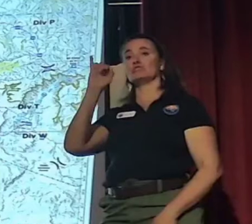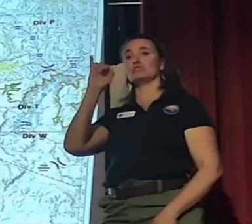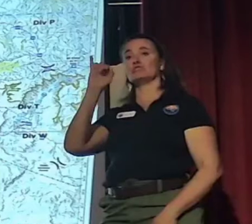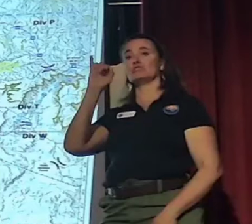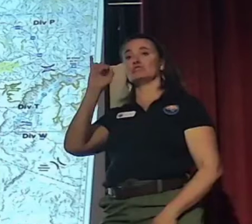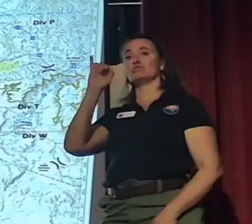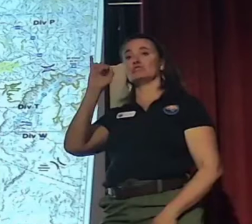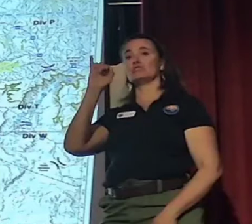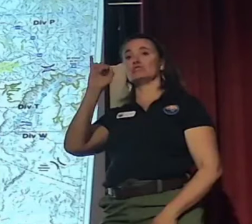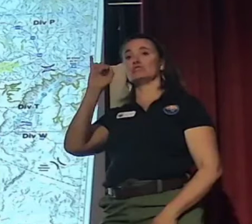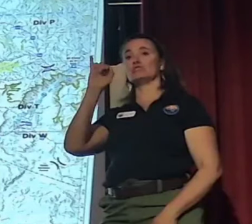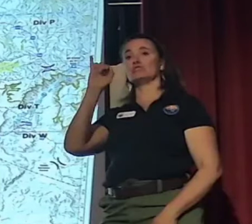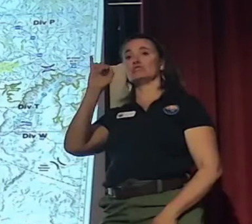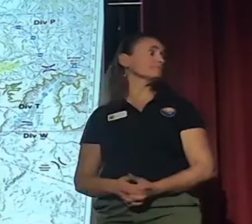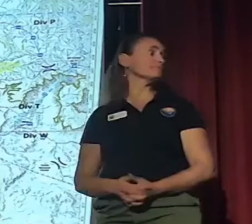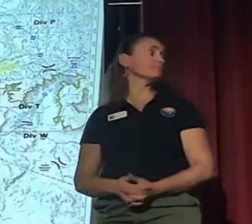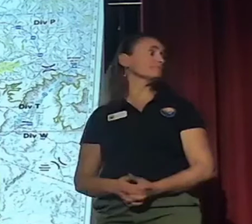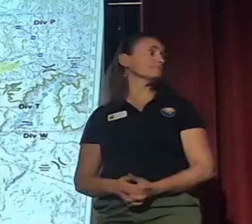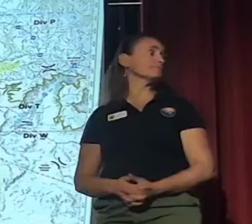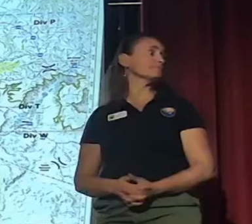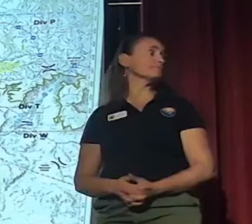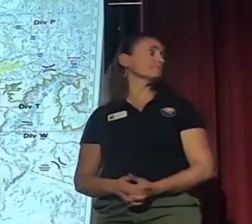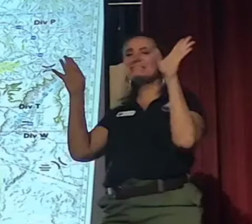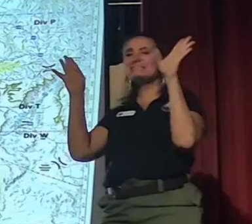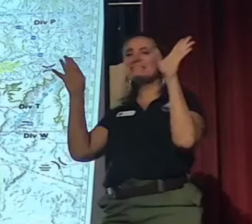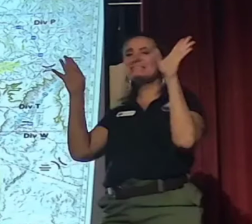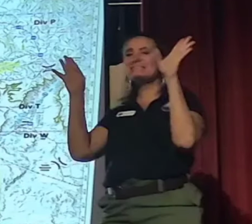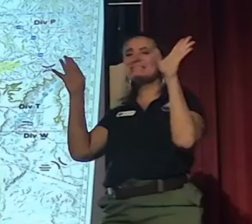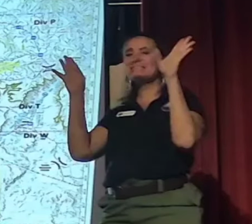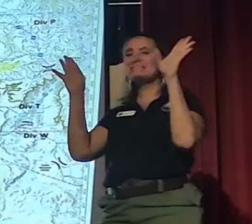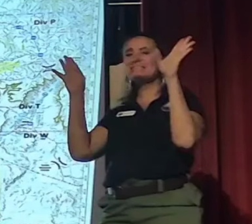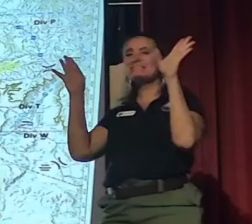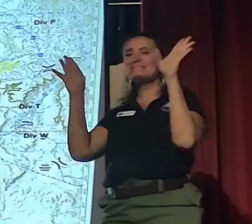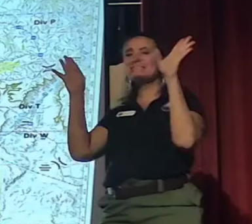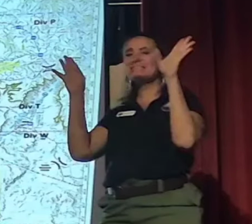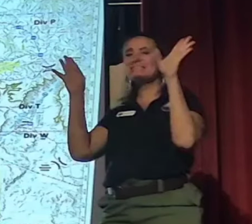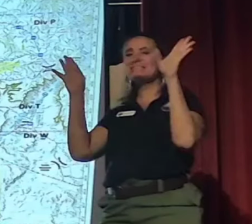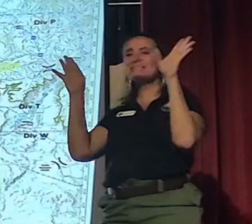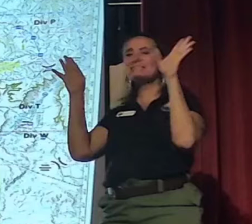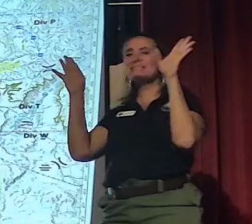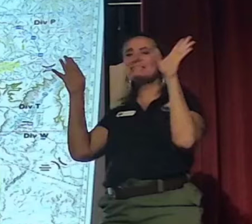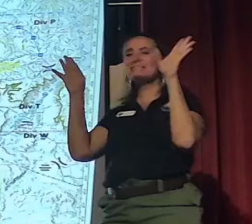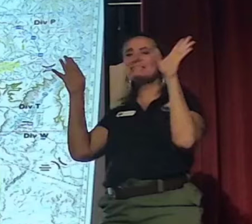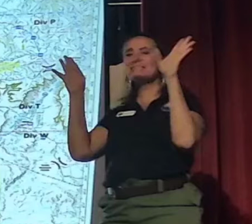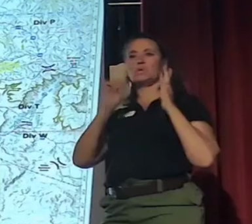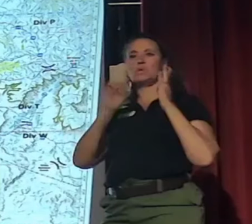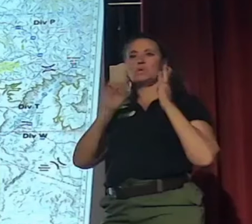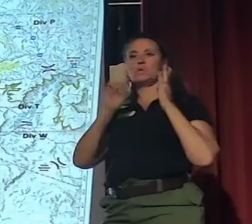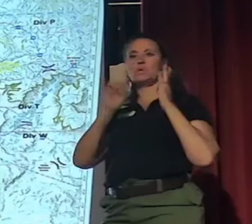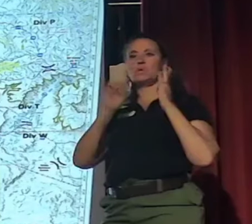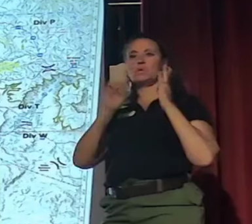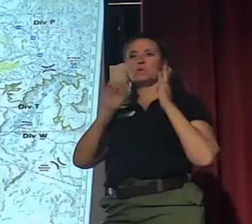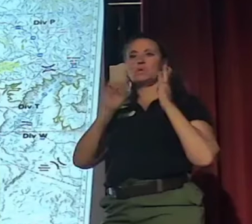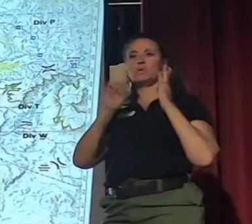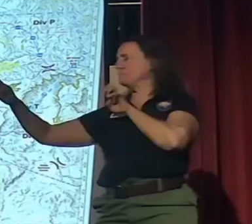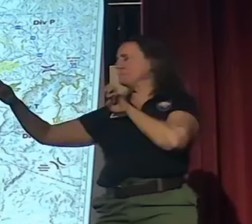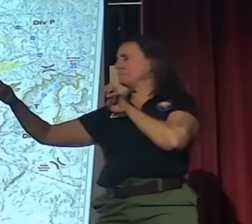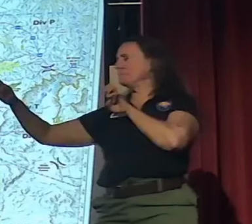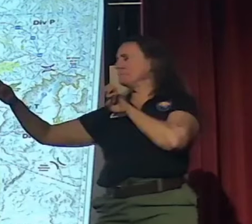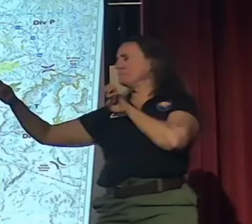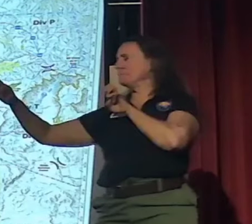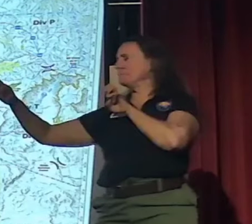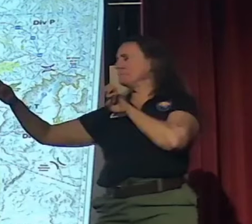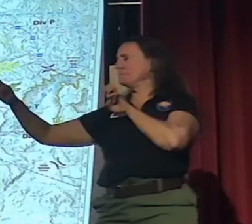Good evening, everybody. Next to me on the stage and throughout the crowd, you're going to notice a bunch of different people, a bunch of different